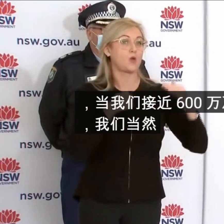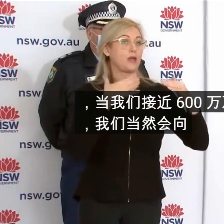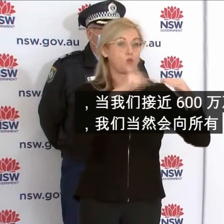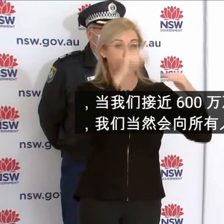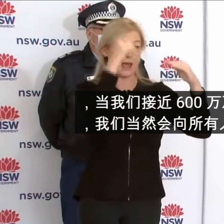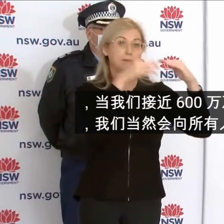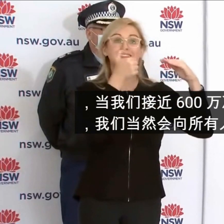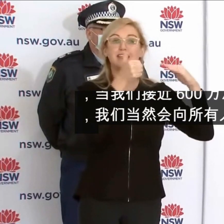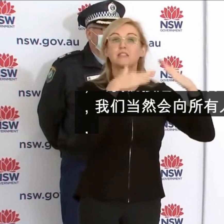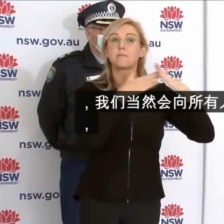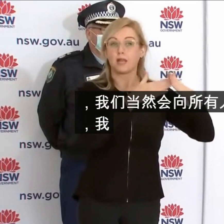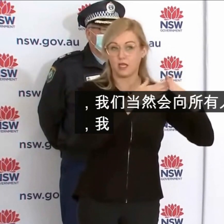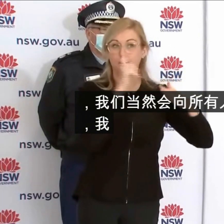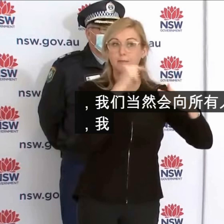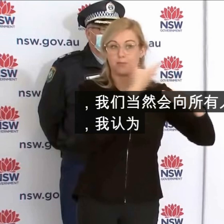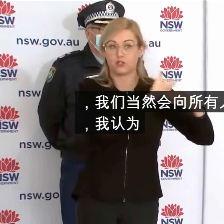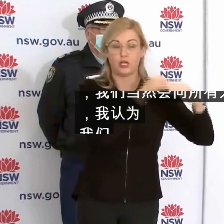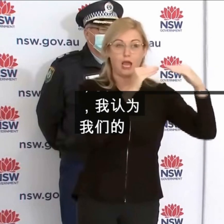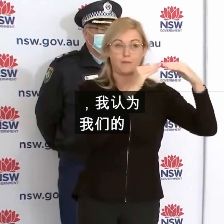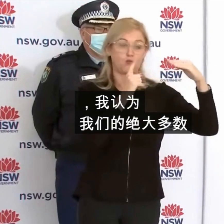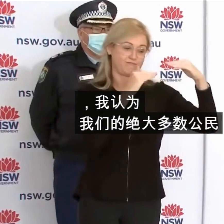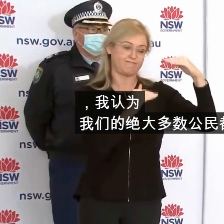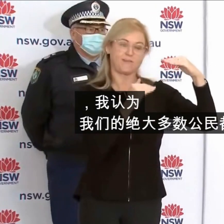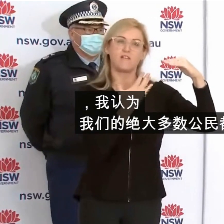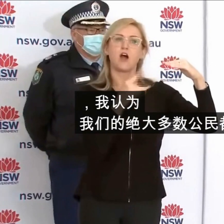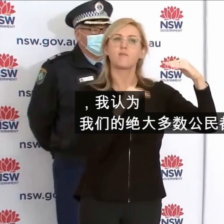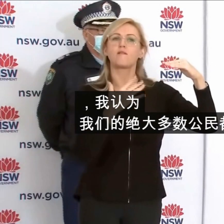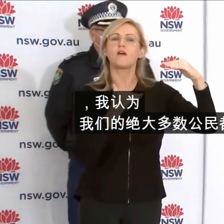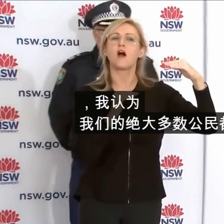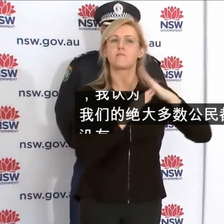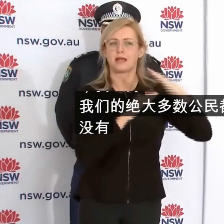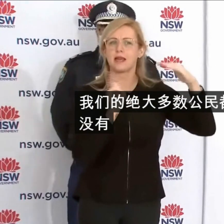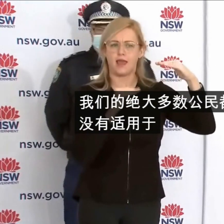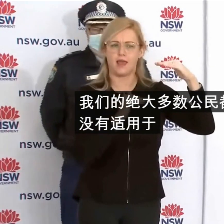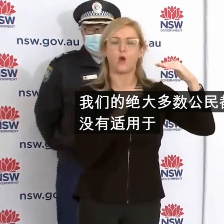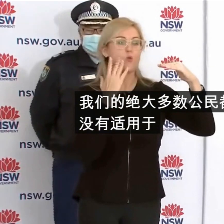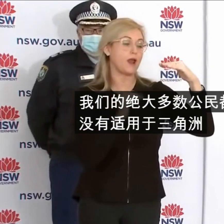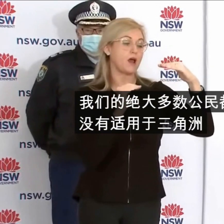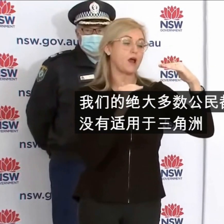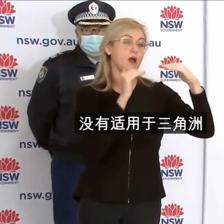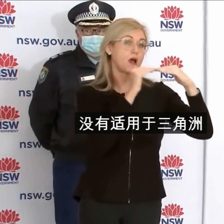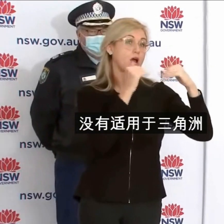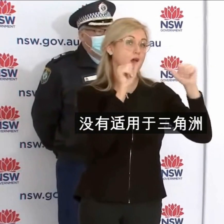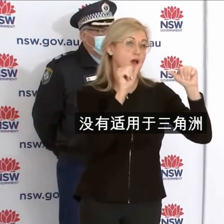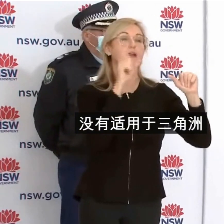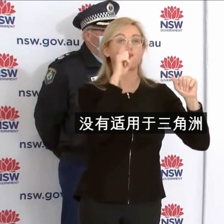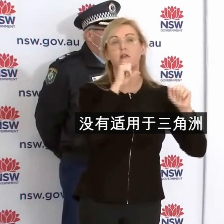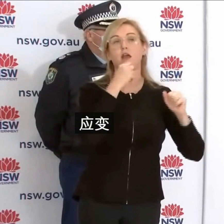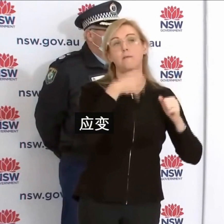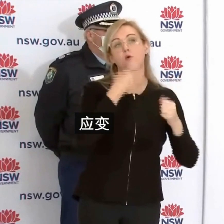million, of course, we'll communicate that to everybody. And I think the vast majority of our citizens understand that. There is no rule book for the Delta